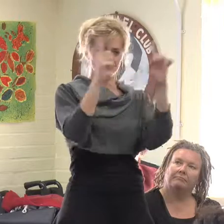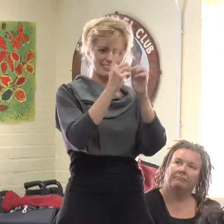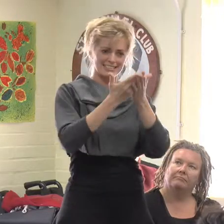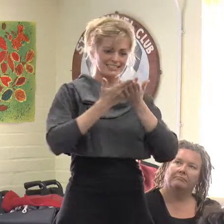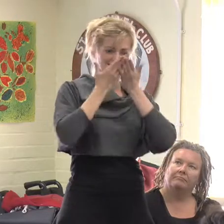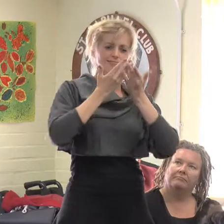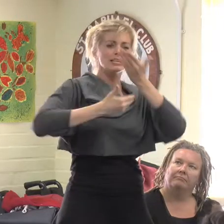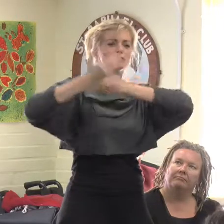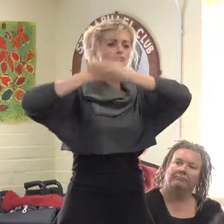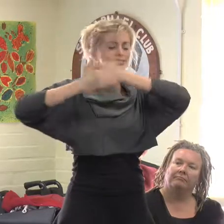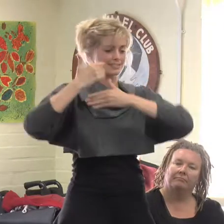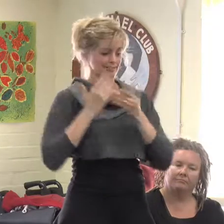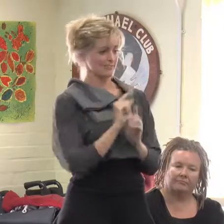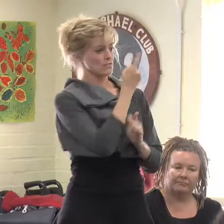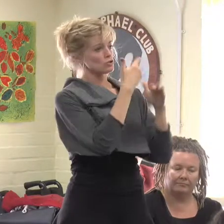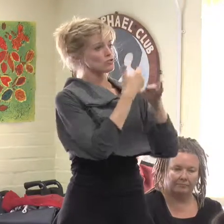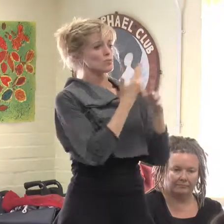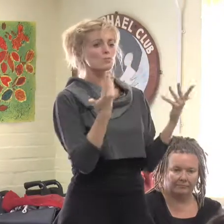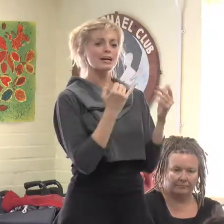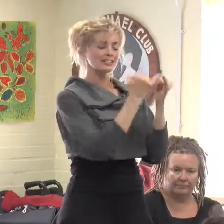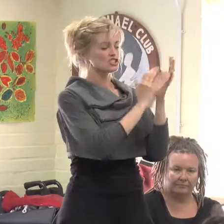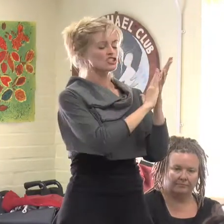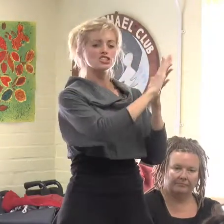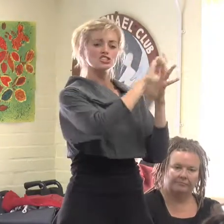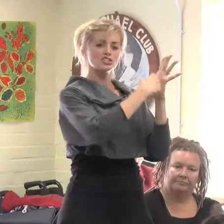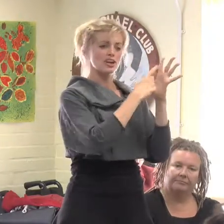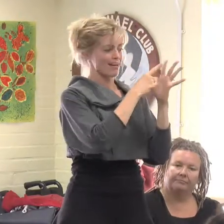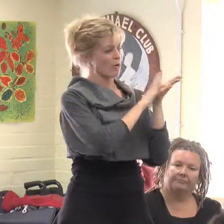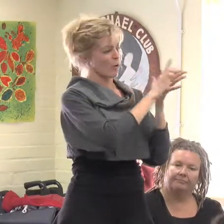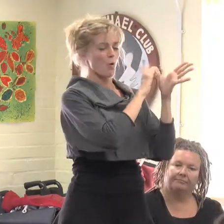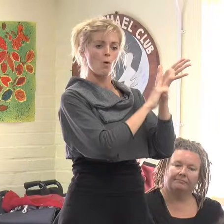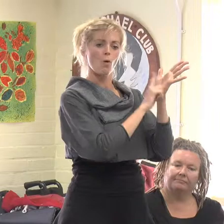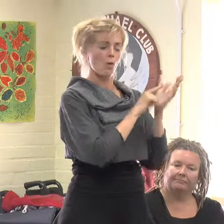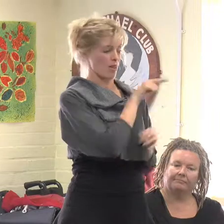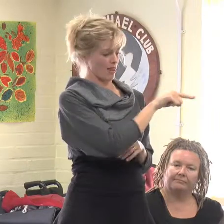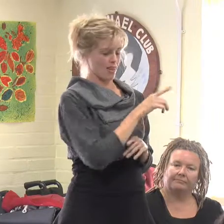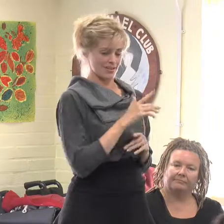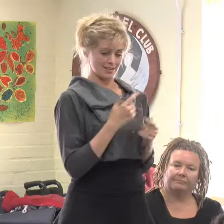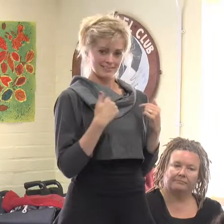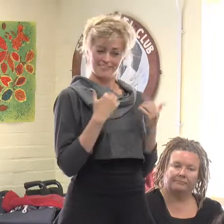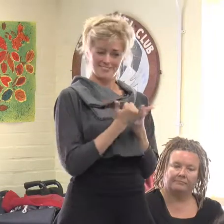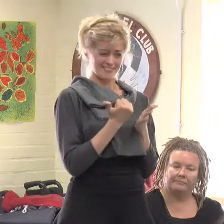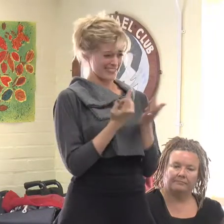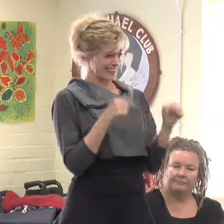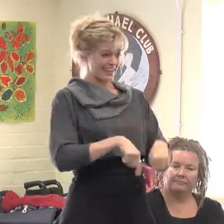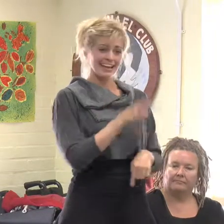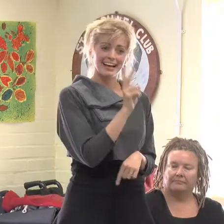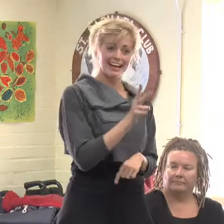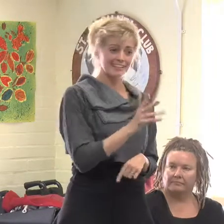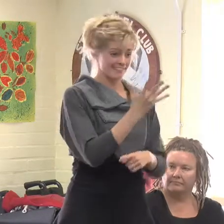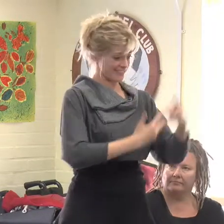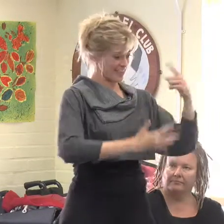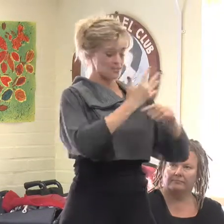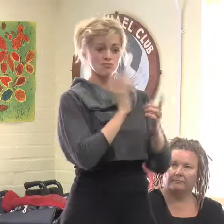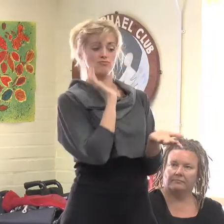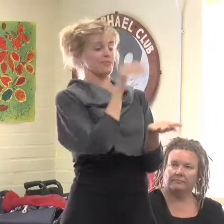was at Shire Hall, and it's fantastic to be here again. 5 years ago, we sat in this room and had a really, really good